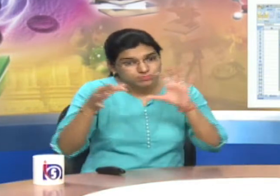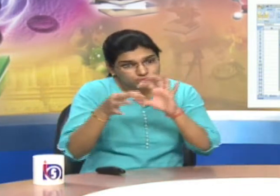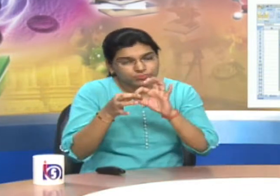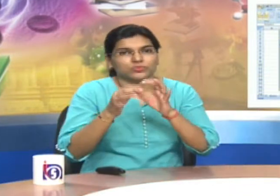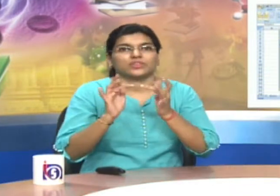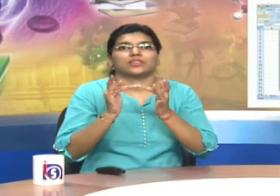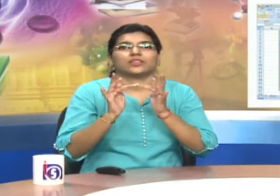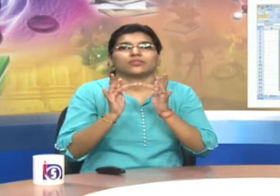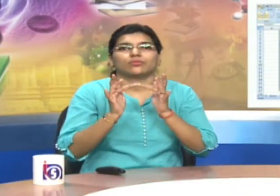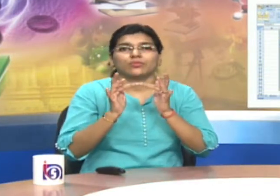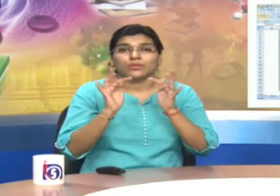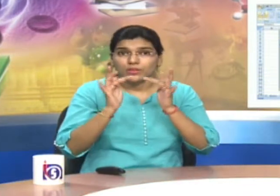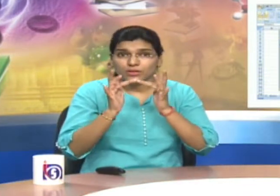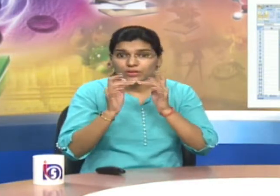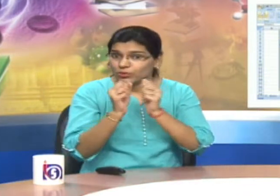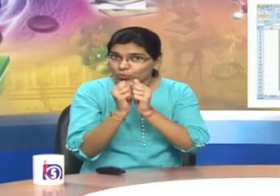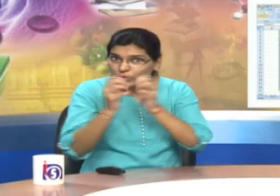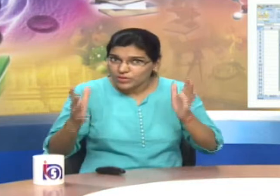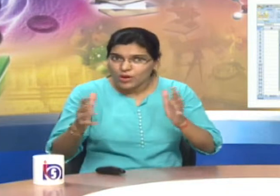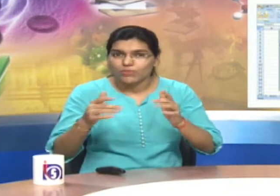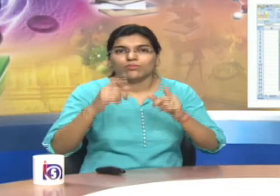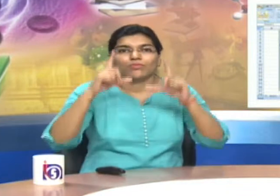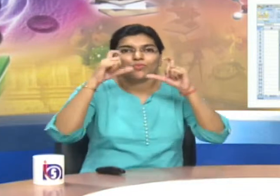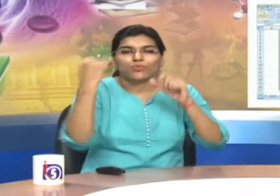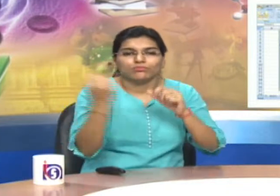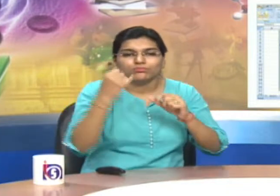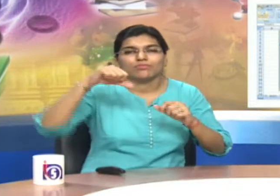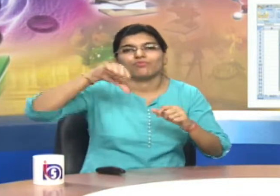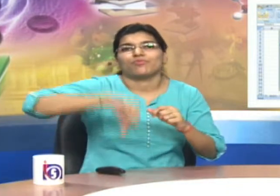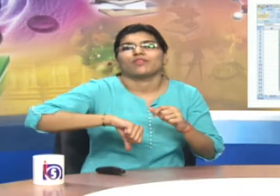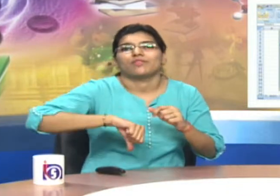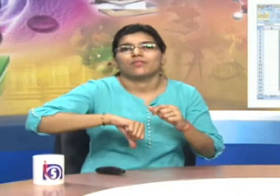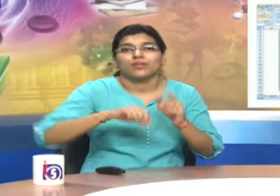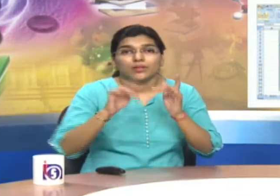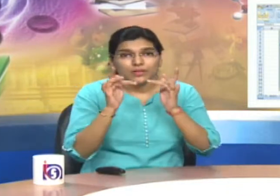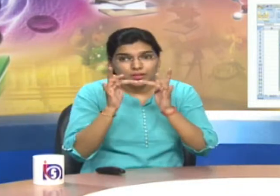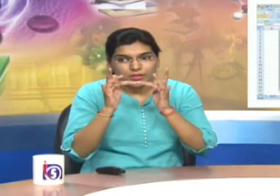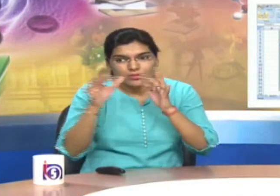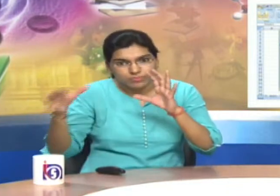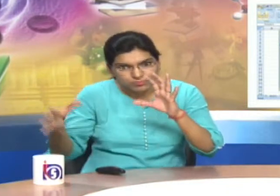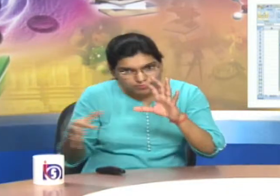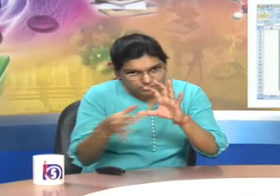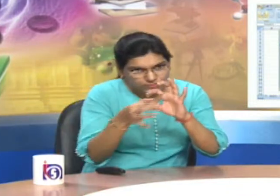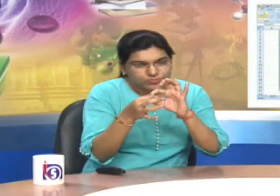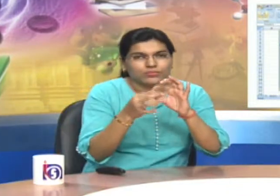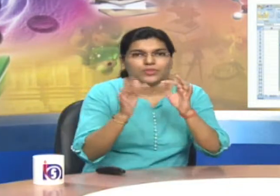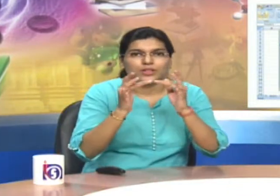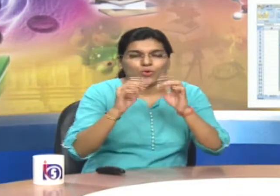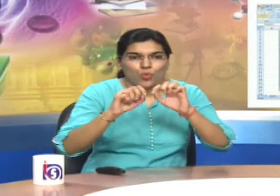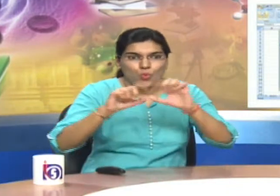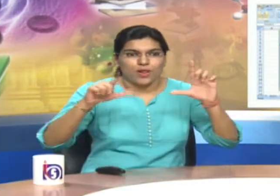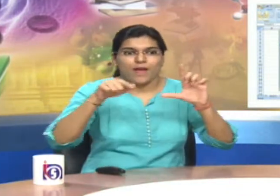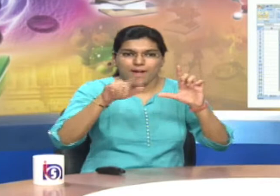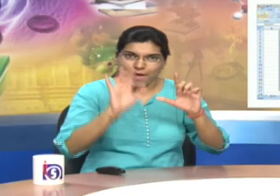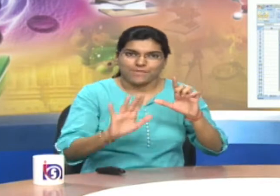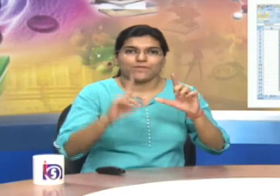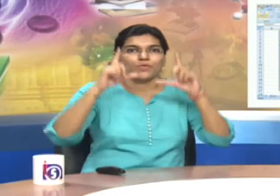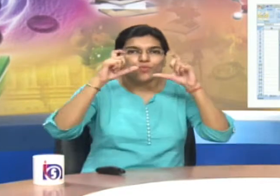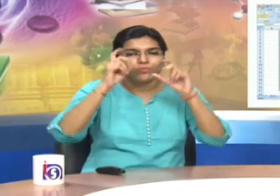It is really, if you have internet connection, it is really useful to use with the